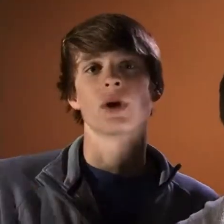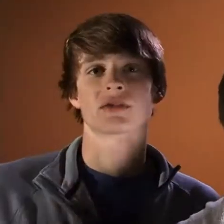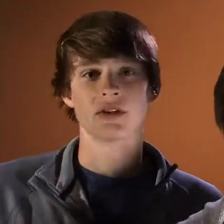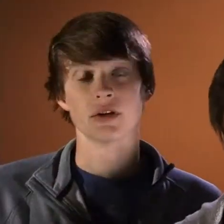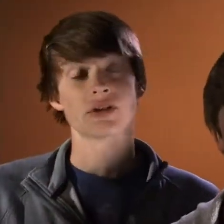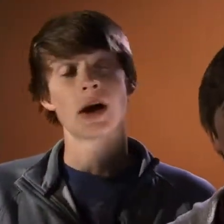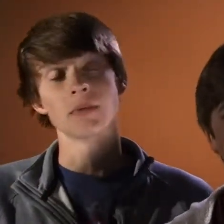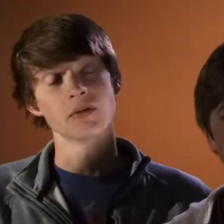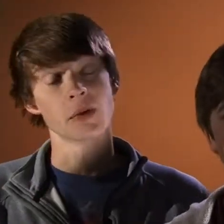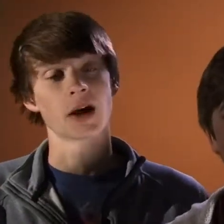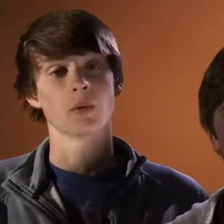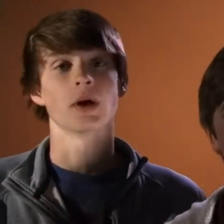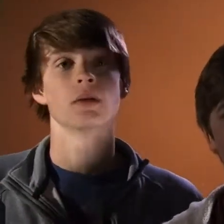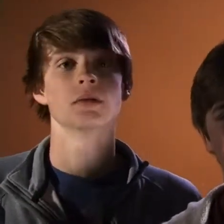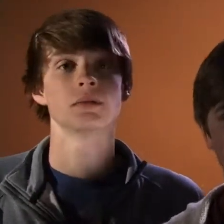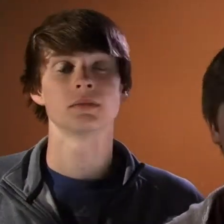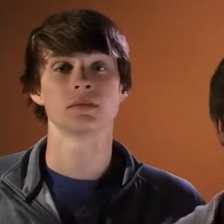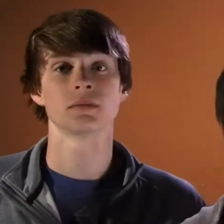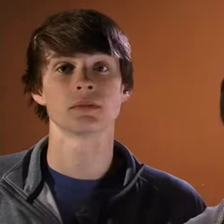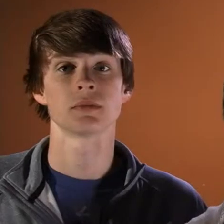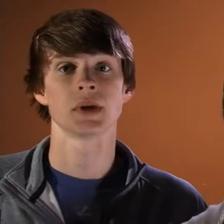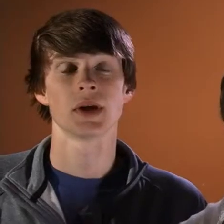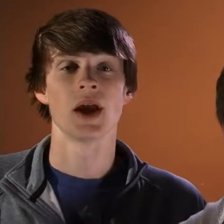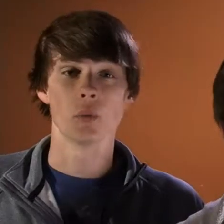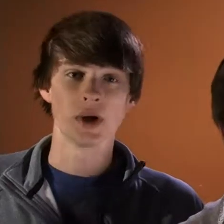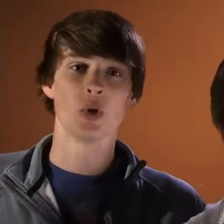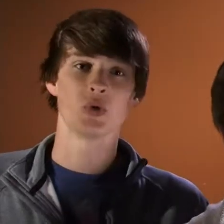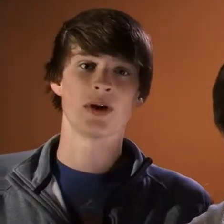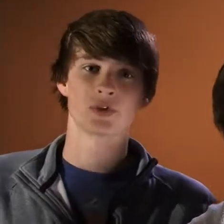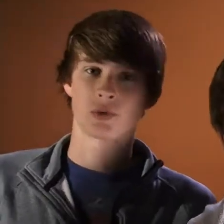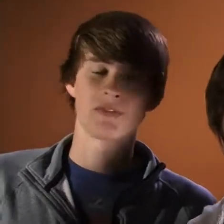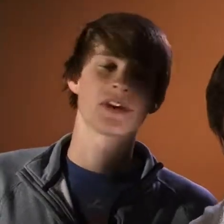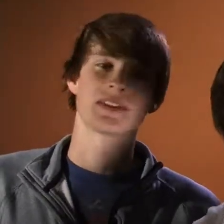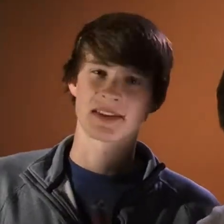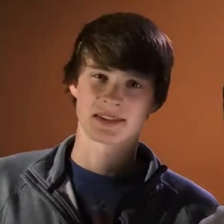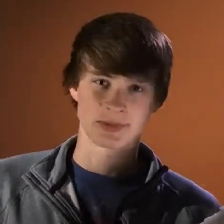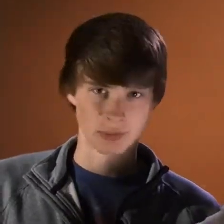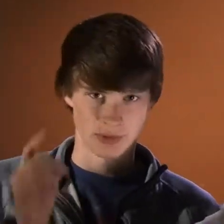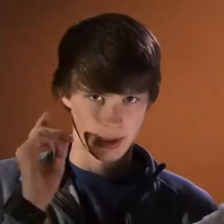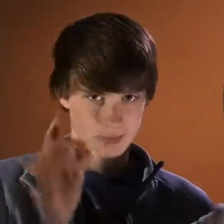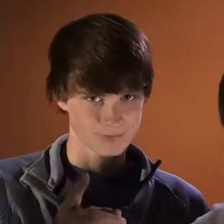Western Hills. I'm Denver Blackwell. And I'm Chris Freelo. And we hope you have a terrific testing Tuesday.